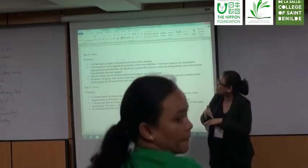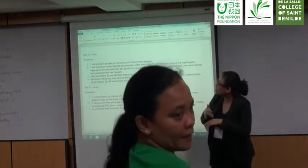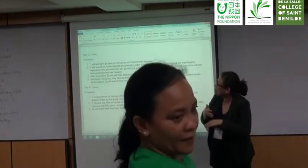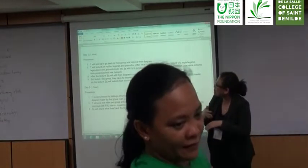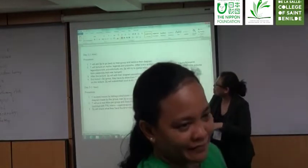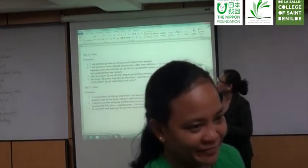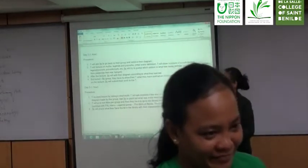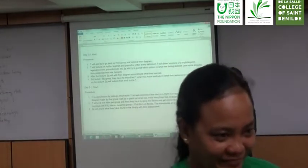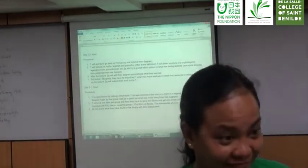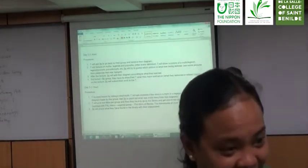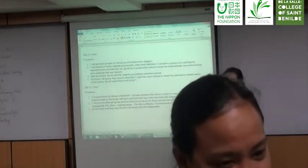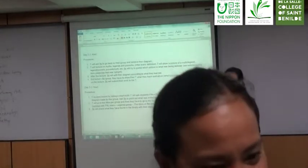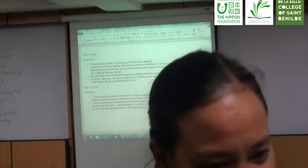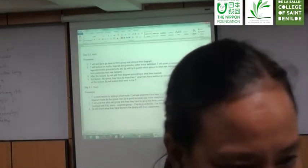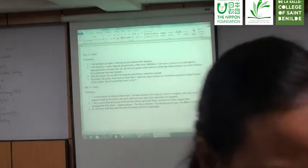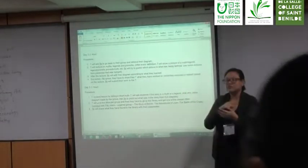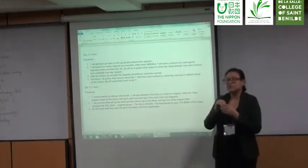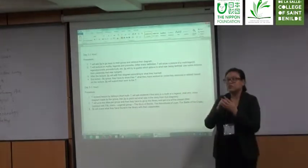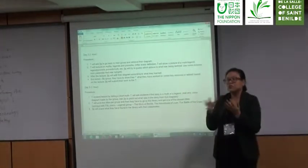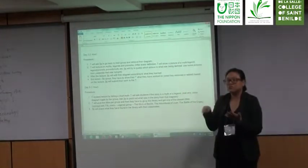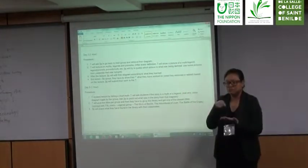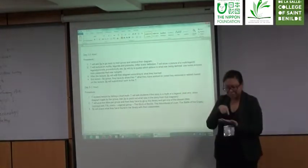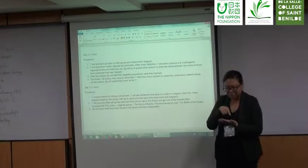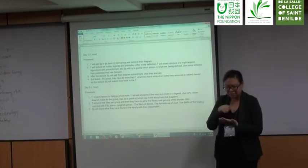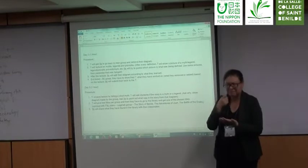what they learned.